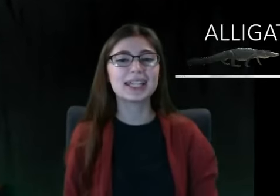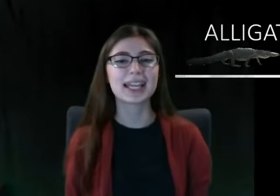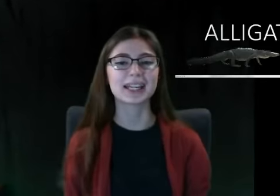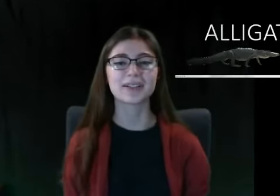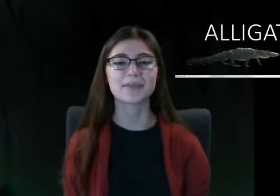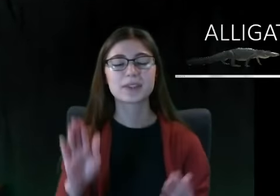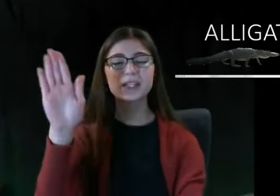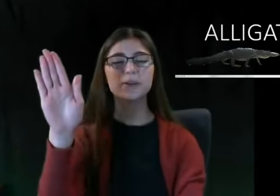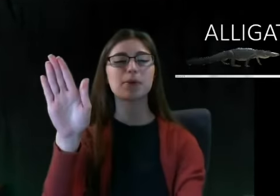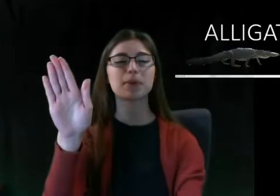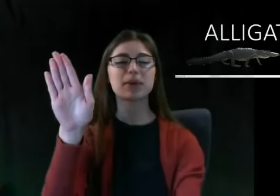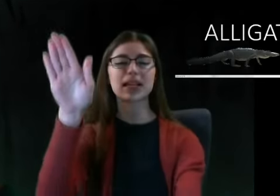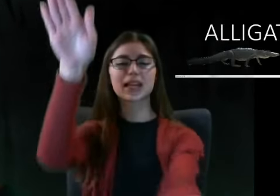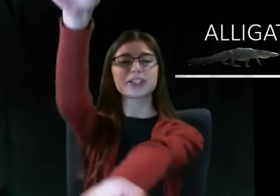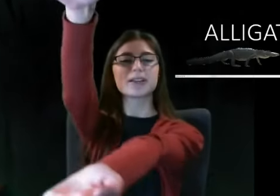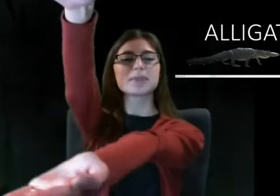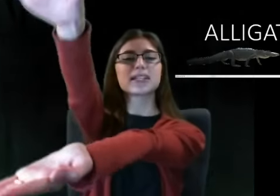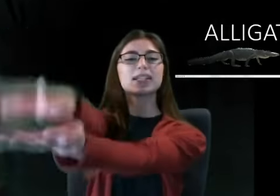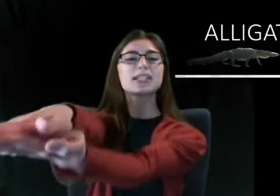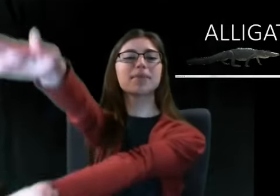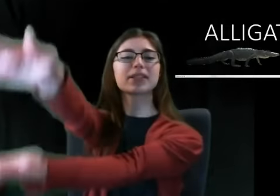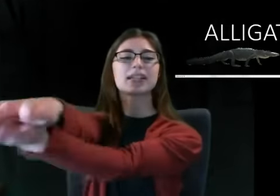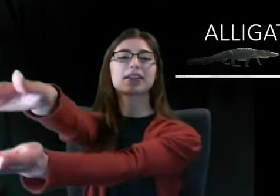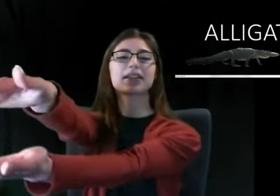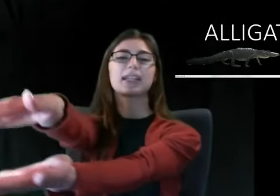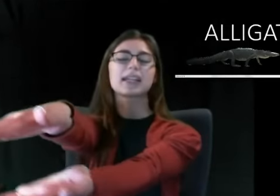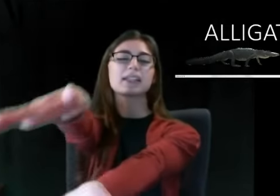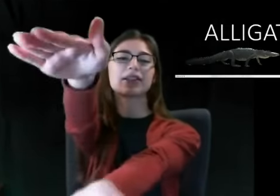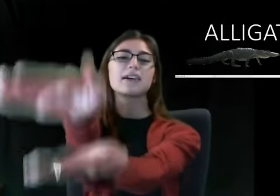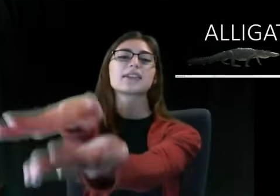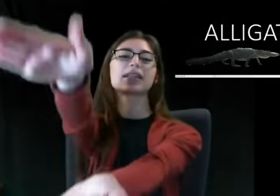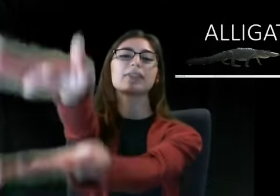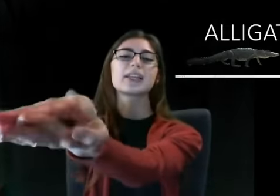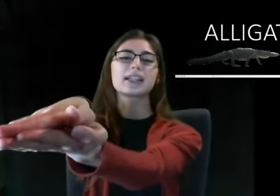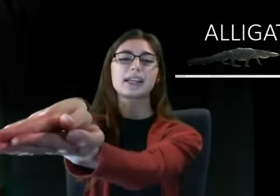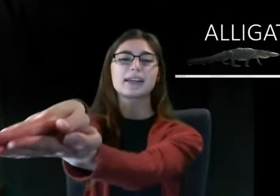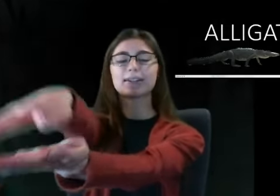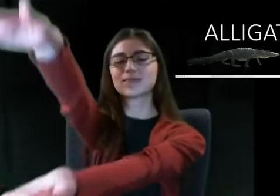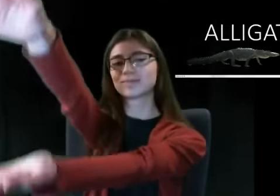Alligator. 2 open B hand shapes, snapping together like the jaws of an alligator.